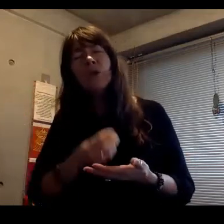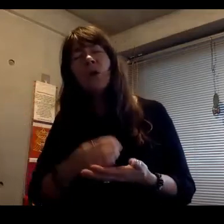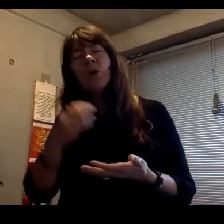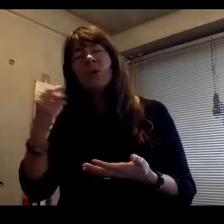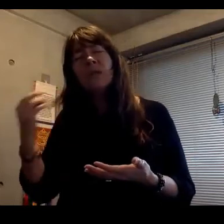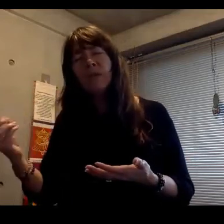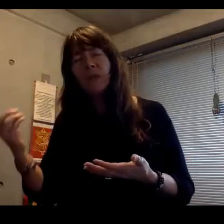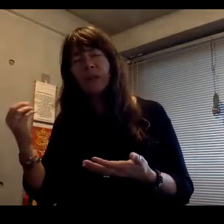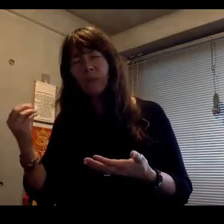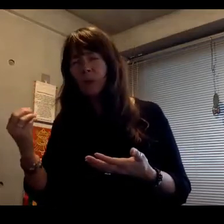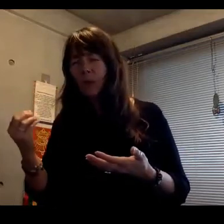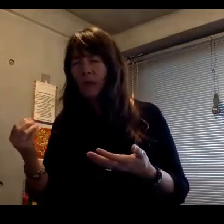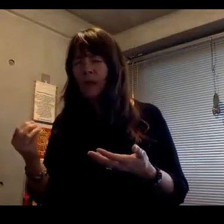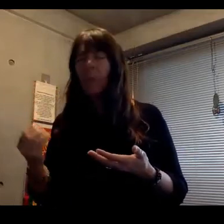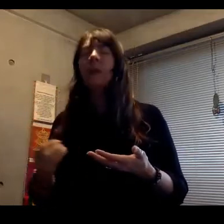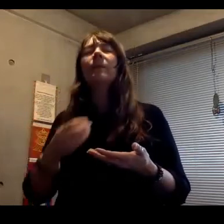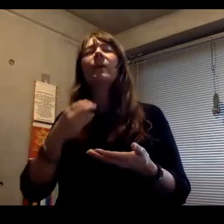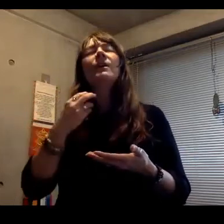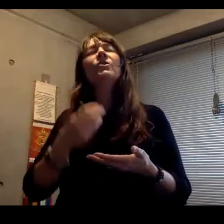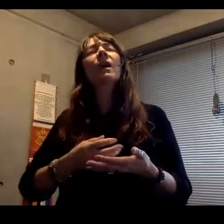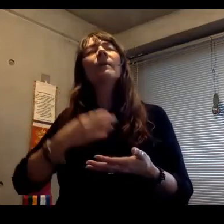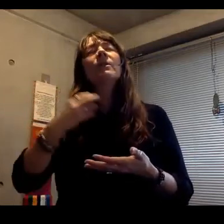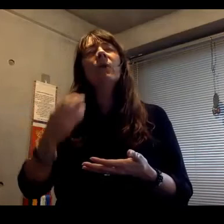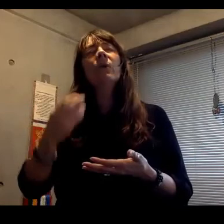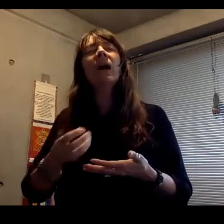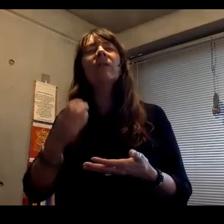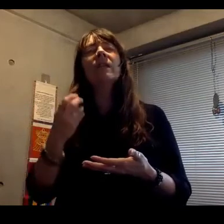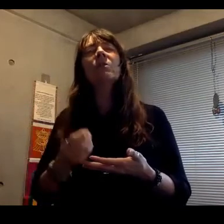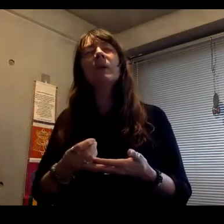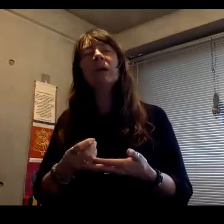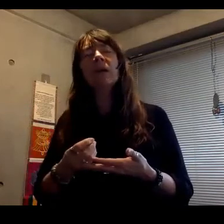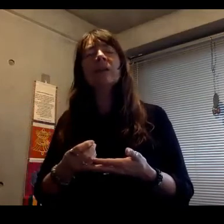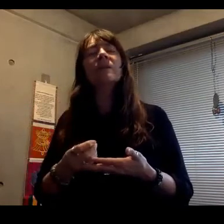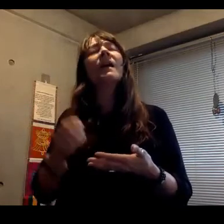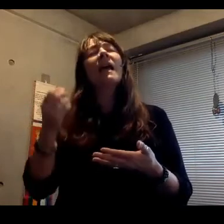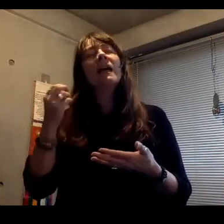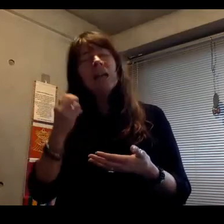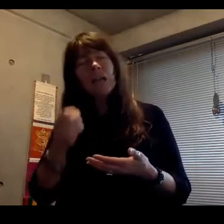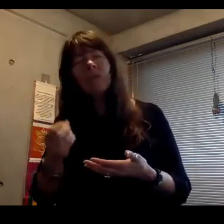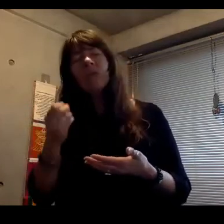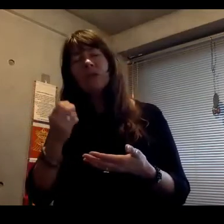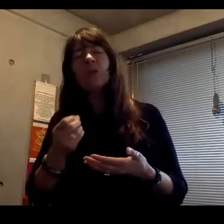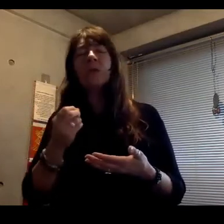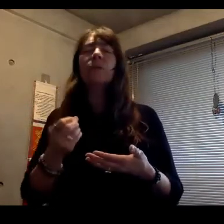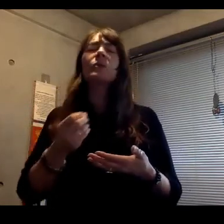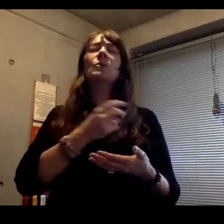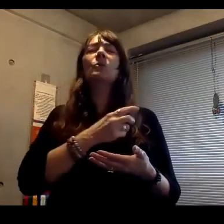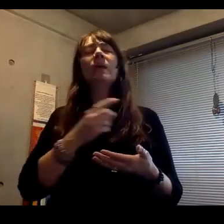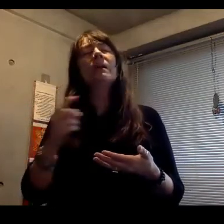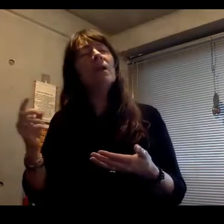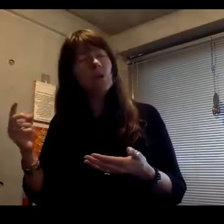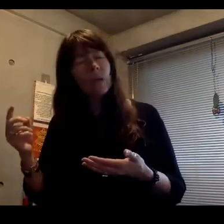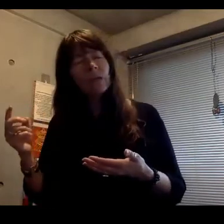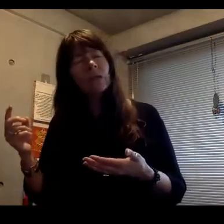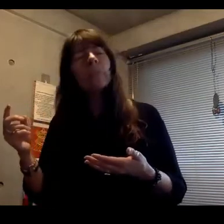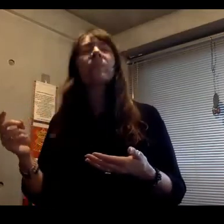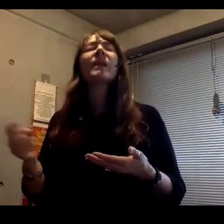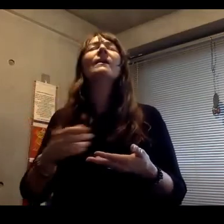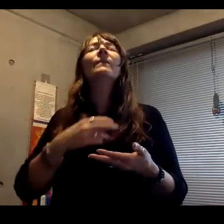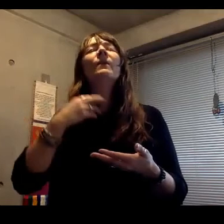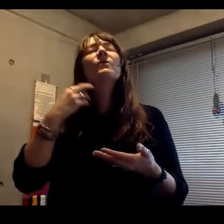There's no difference between them. They're each coming to have an experience. And if there's no difference between